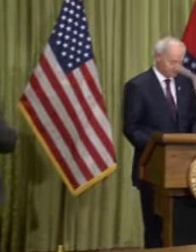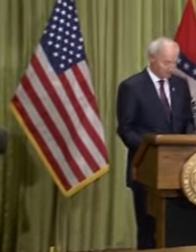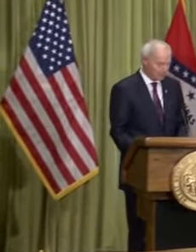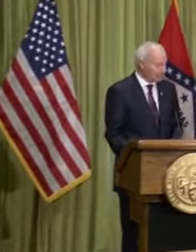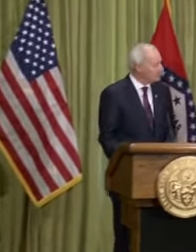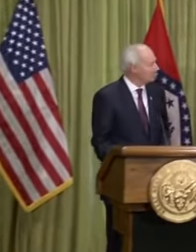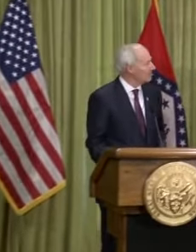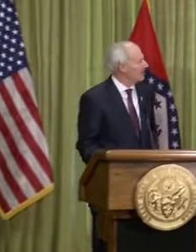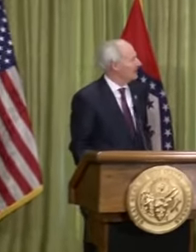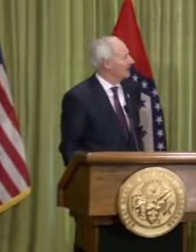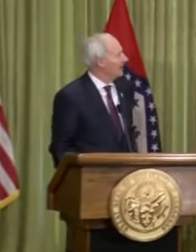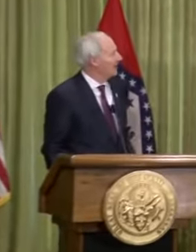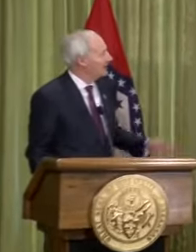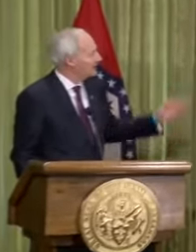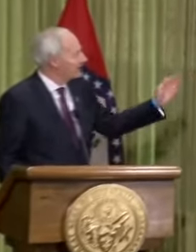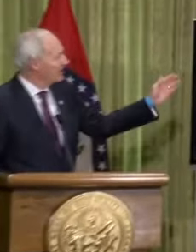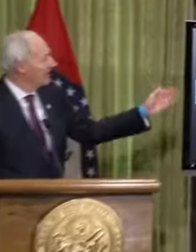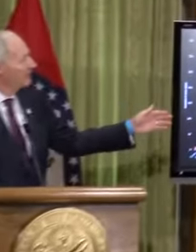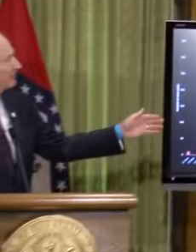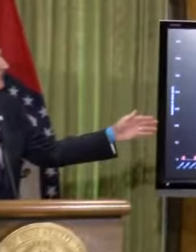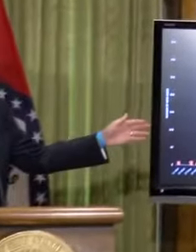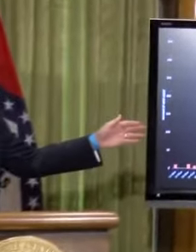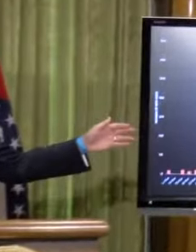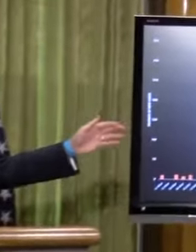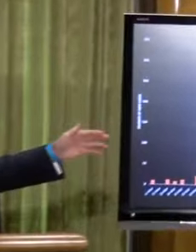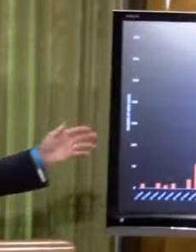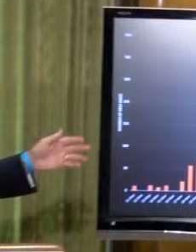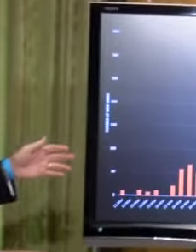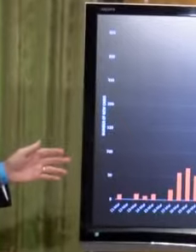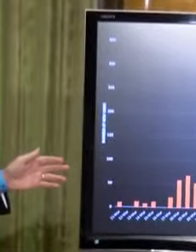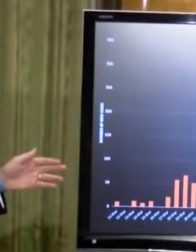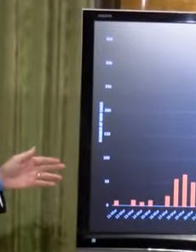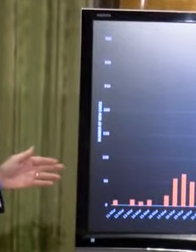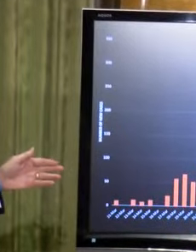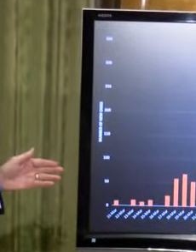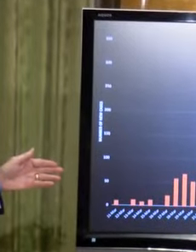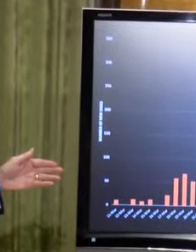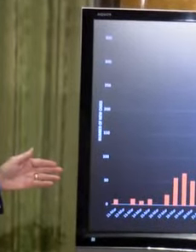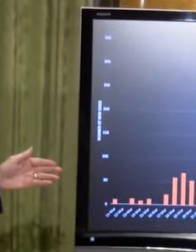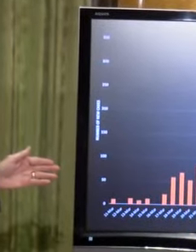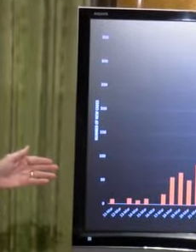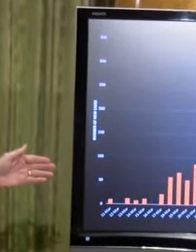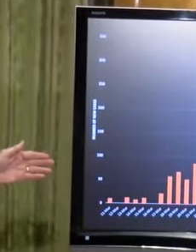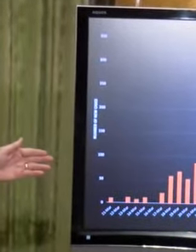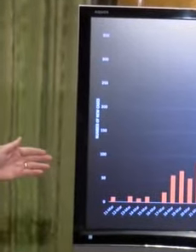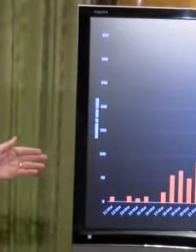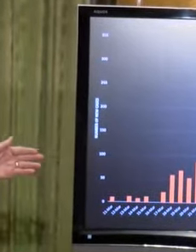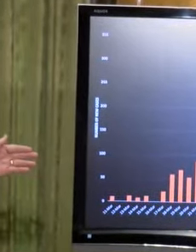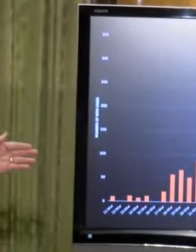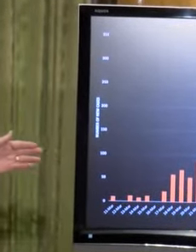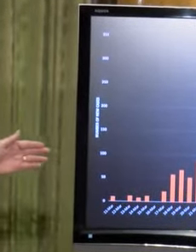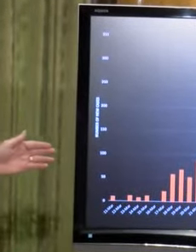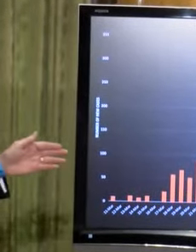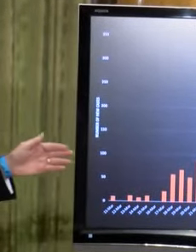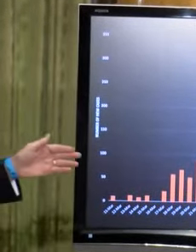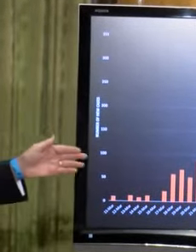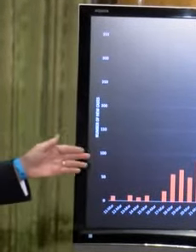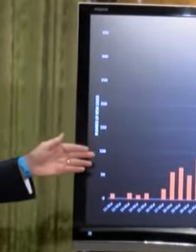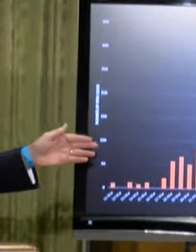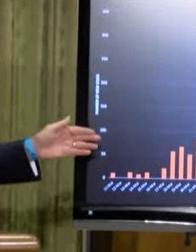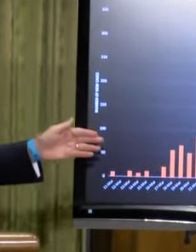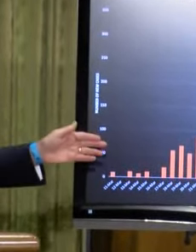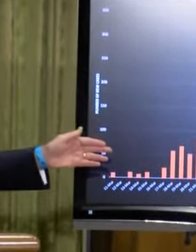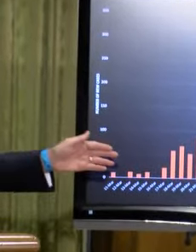at. This is the number of new COVID-19 cases in Arkansas, and you can